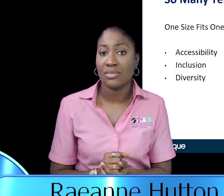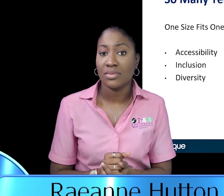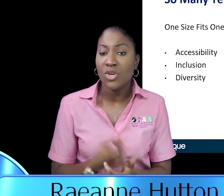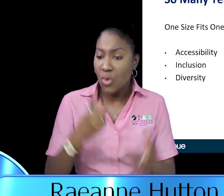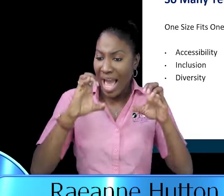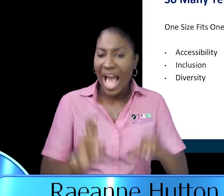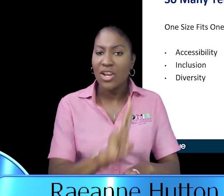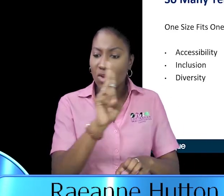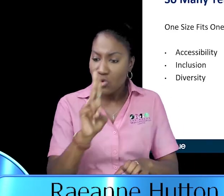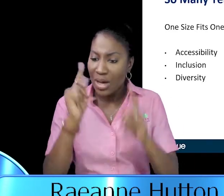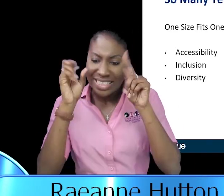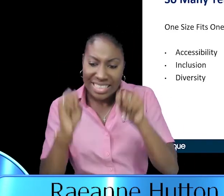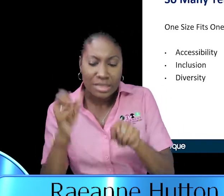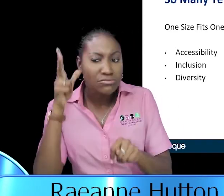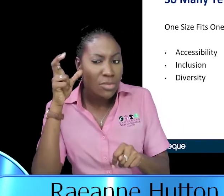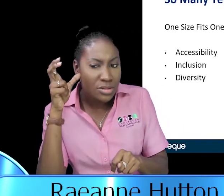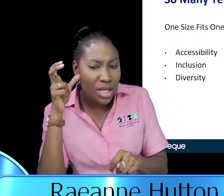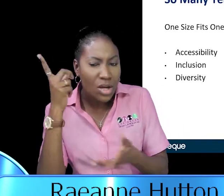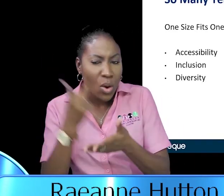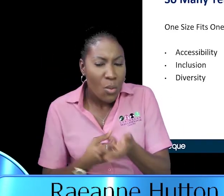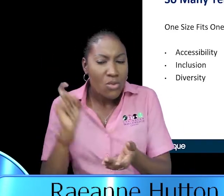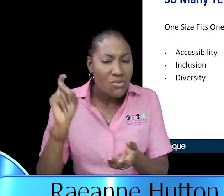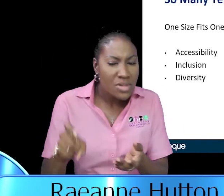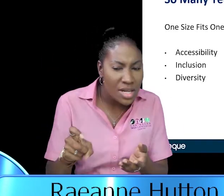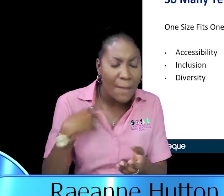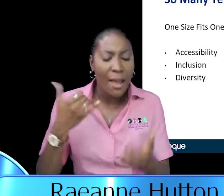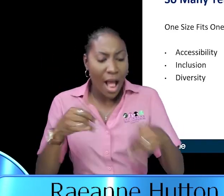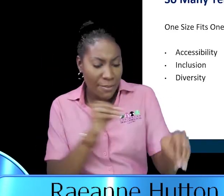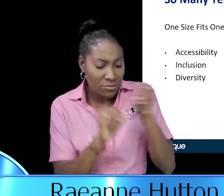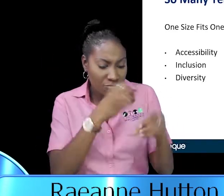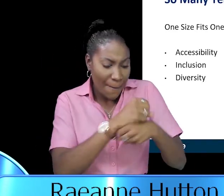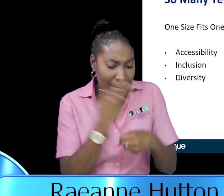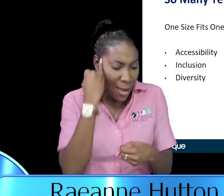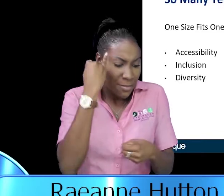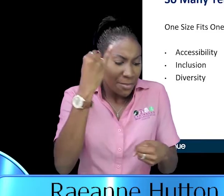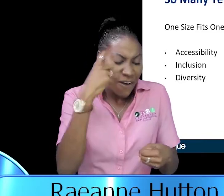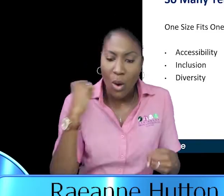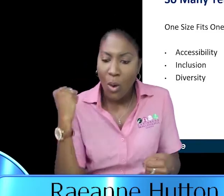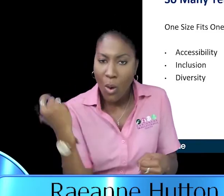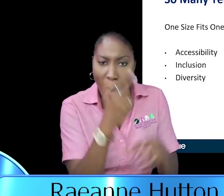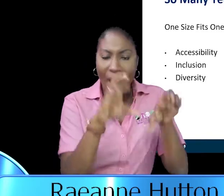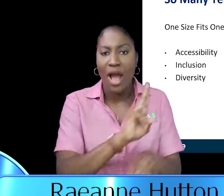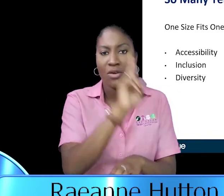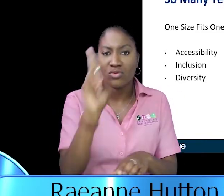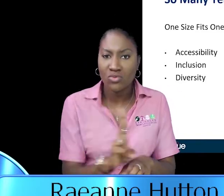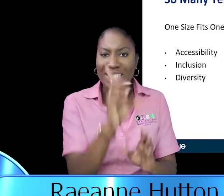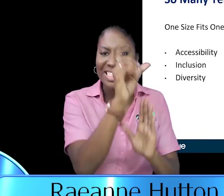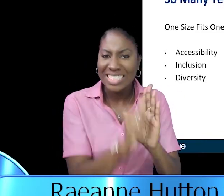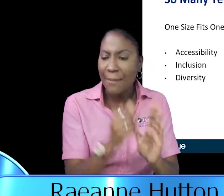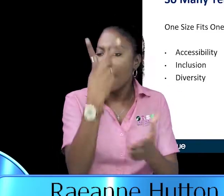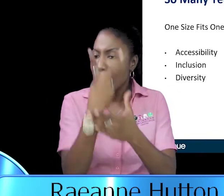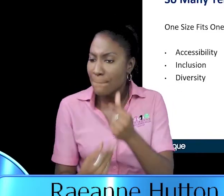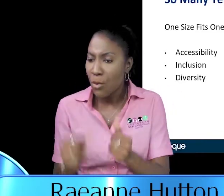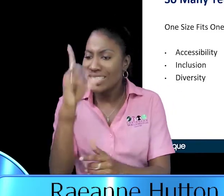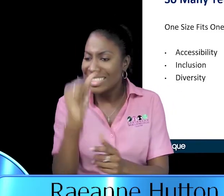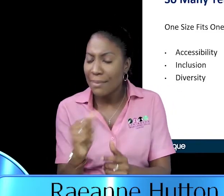pilot your product, take their information into account up front. The phrase out there in the disability community